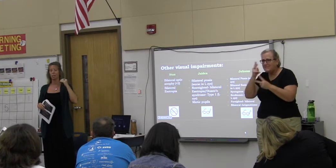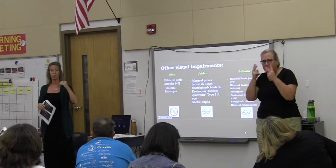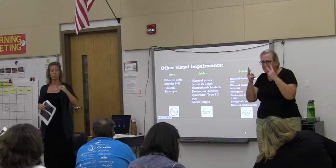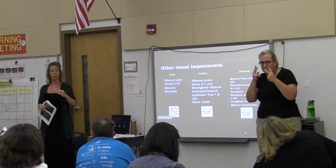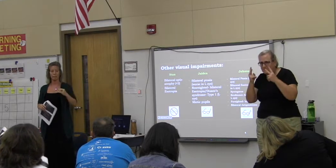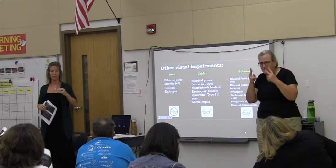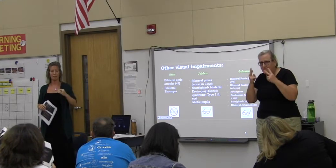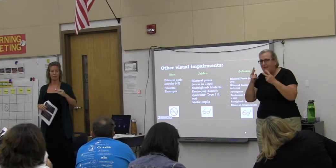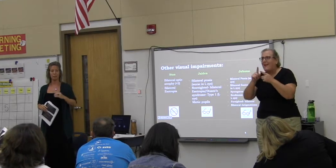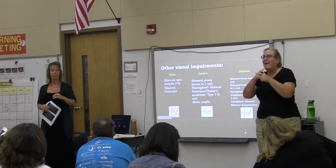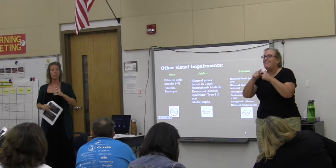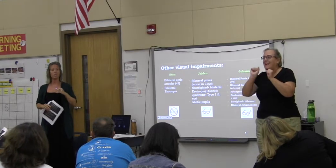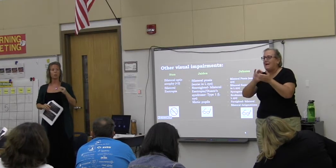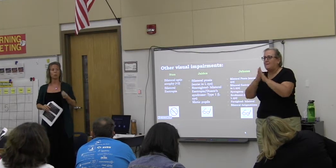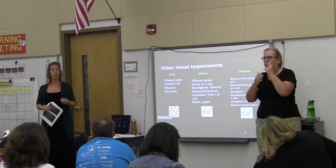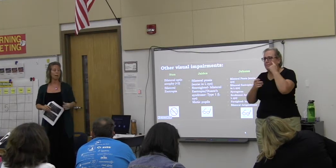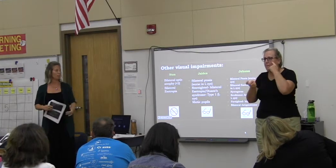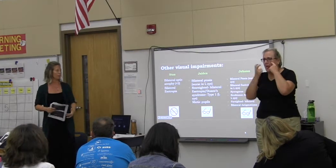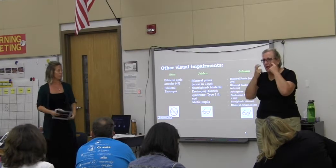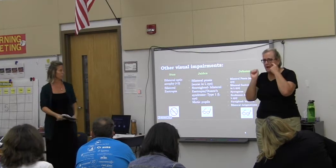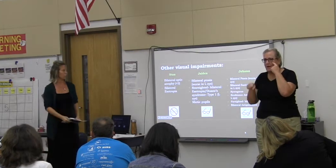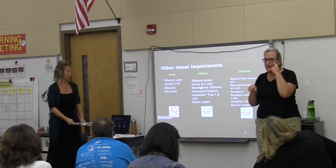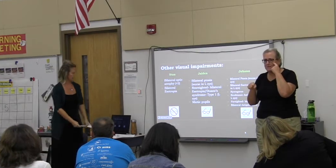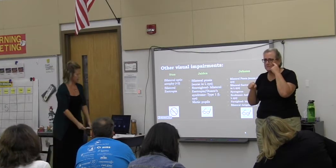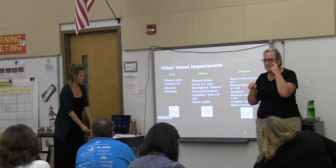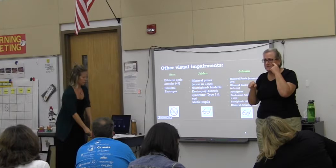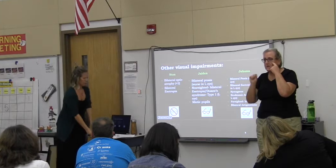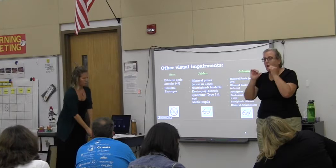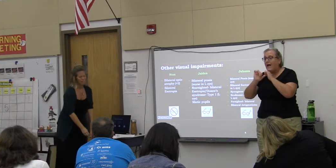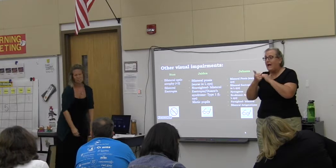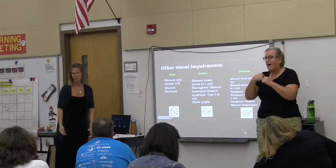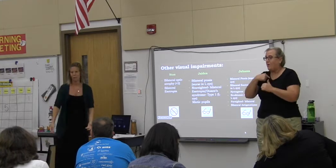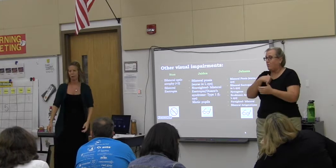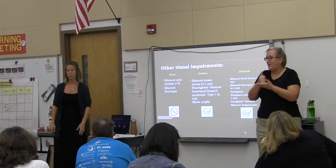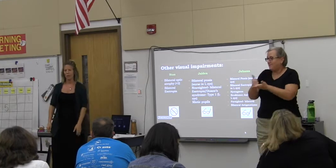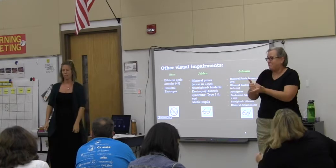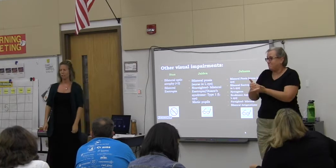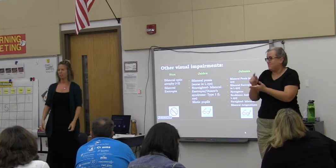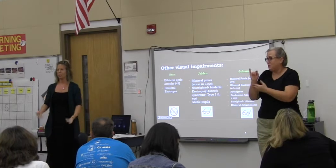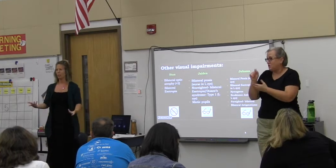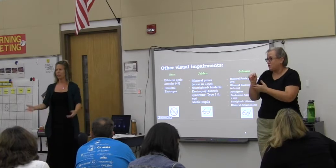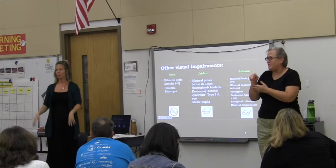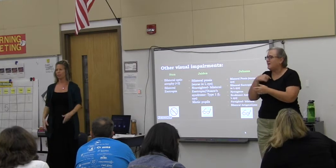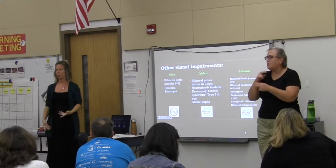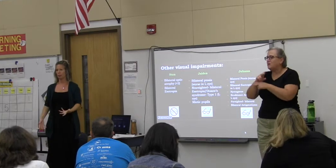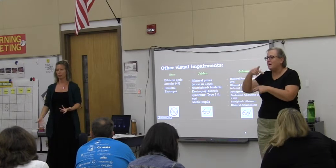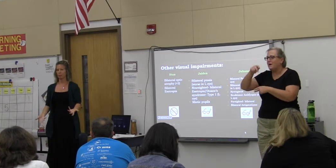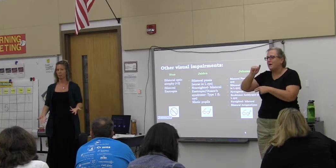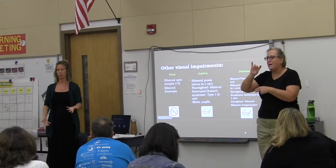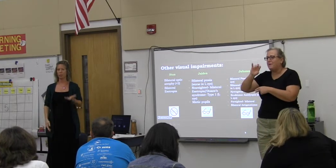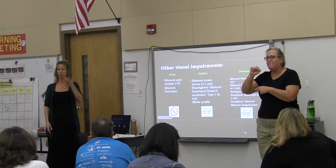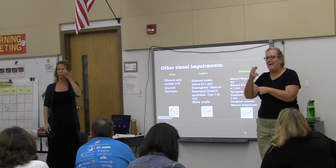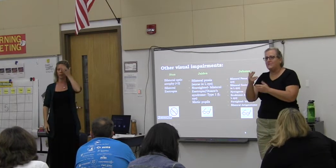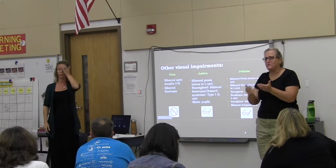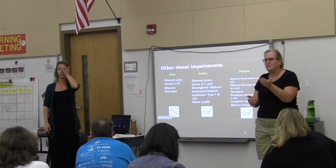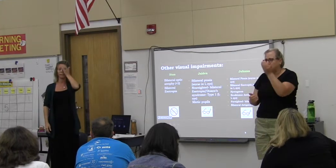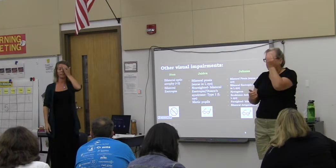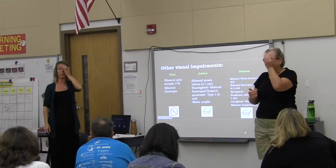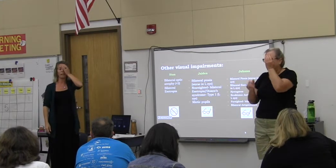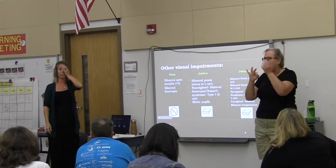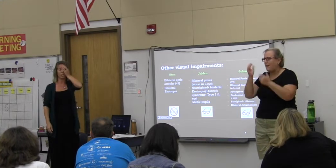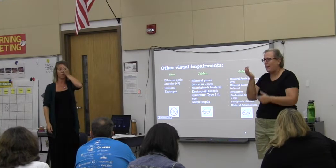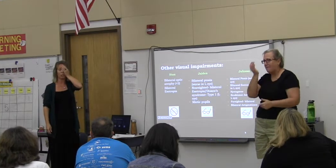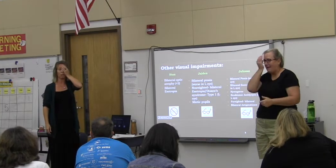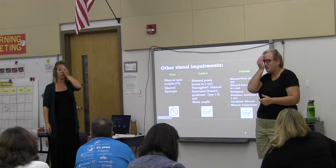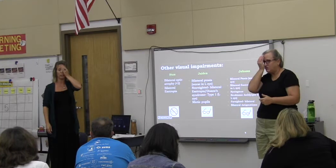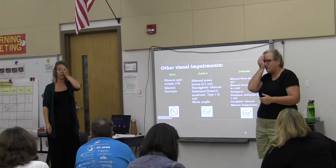he could go blind in that eye. So what happens to treat this is something called patching, and you guys have probably seen where some kids wear it's